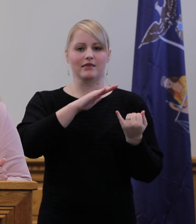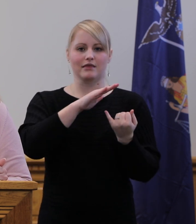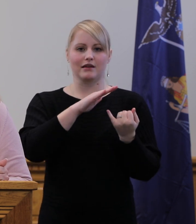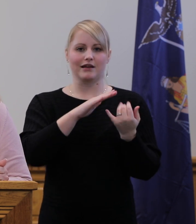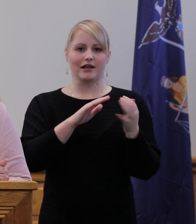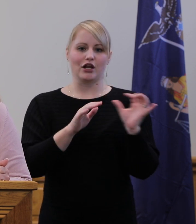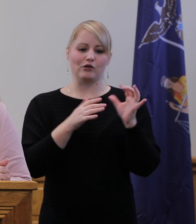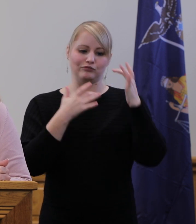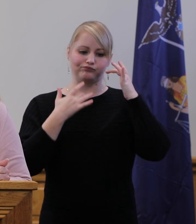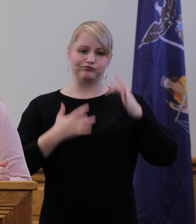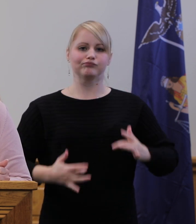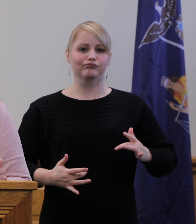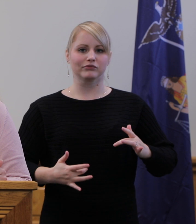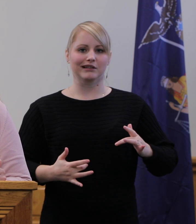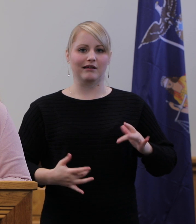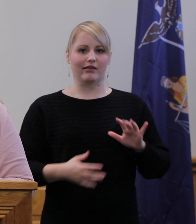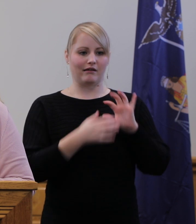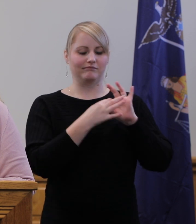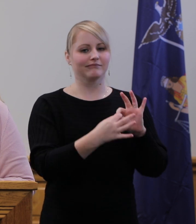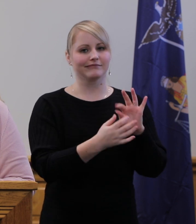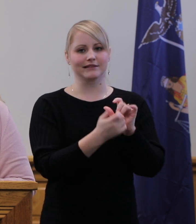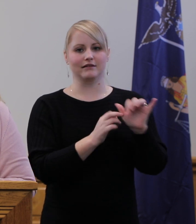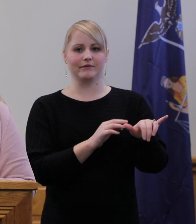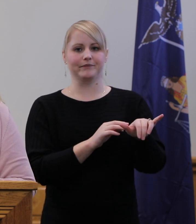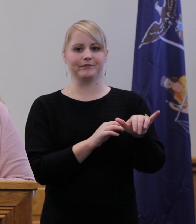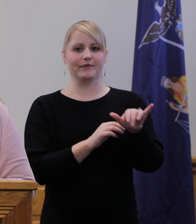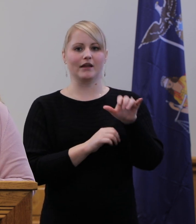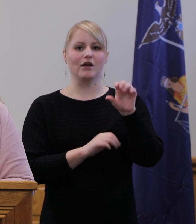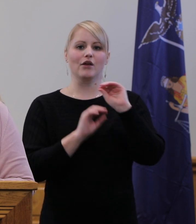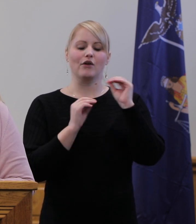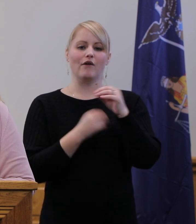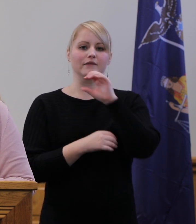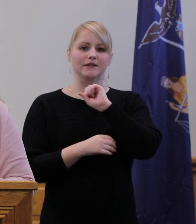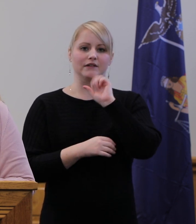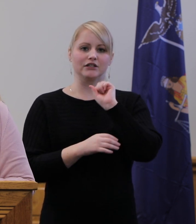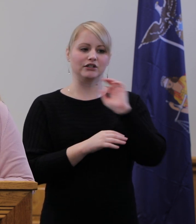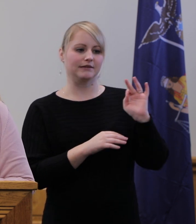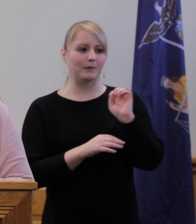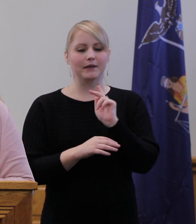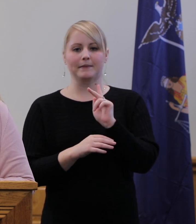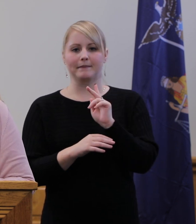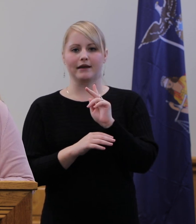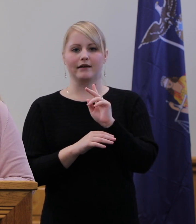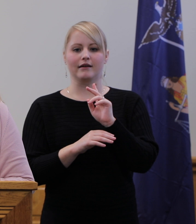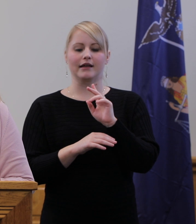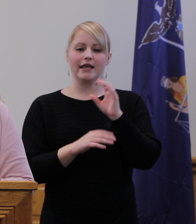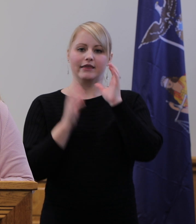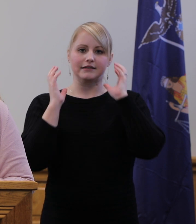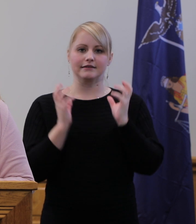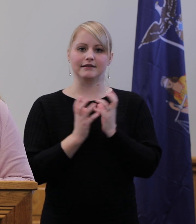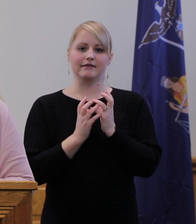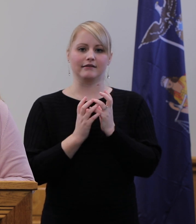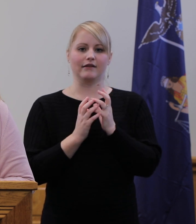can often go hand in hand, the Office for the Aging will be bringing back the Santa for Seniors program. This program is